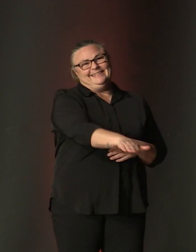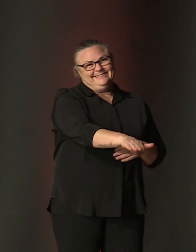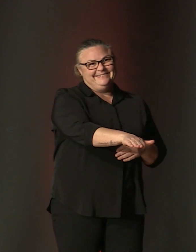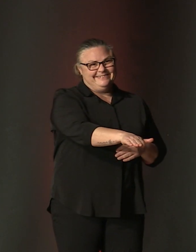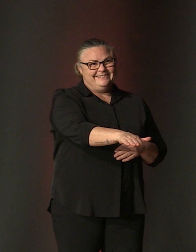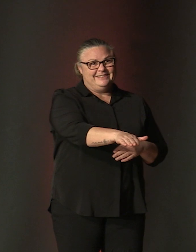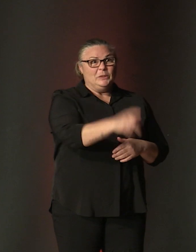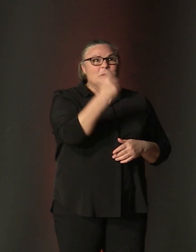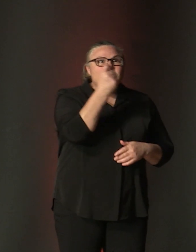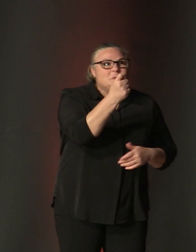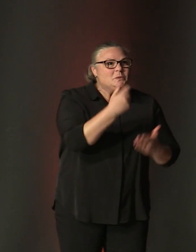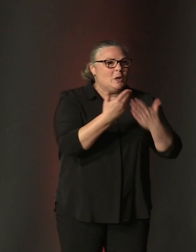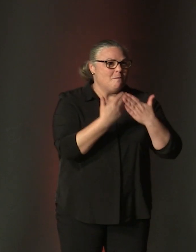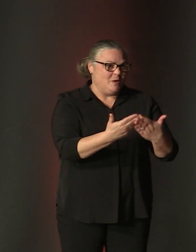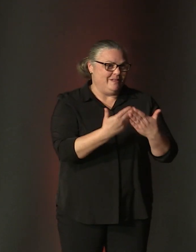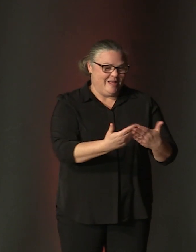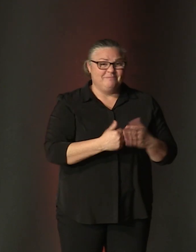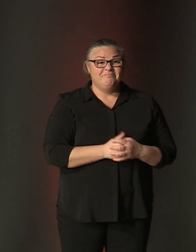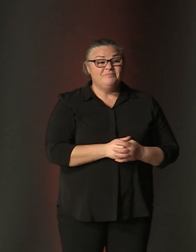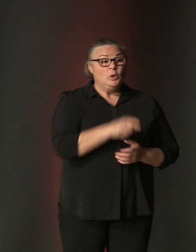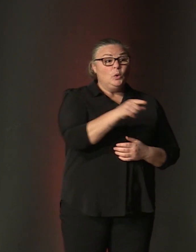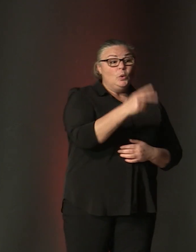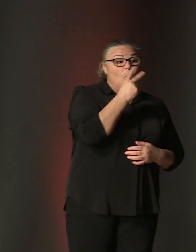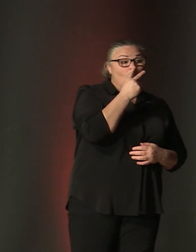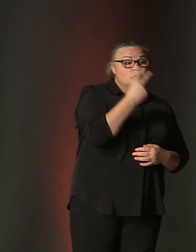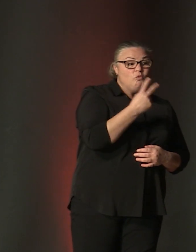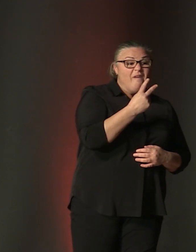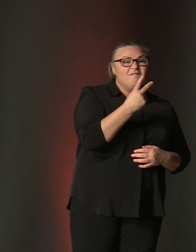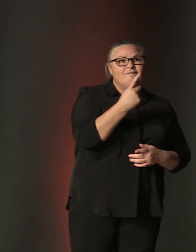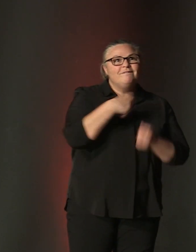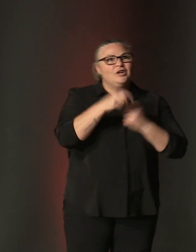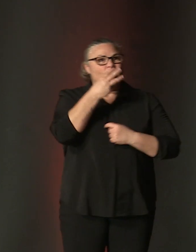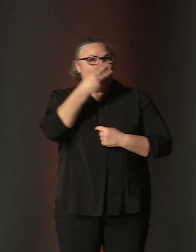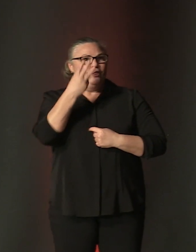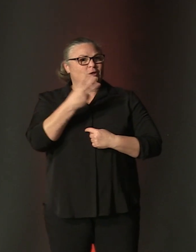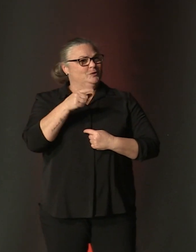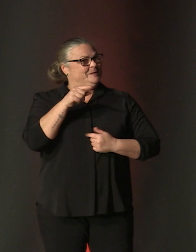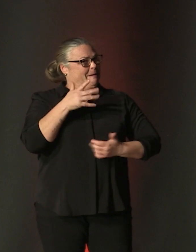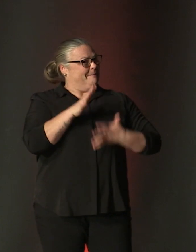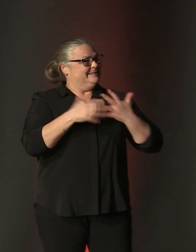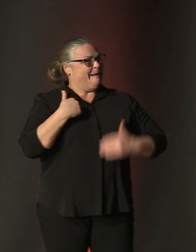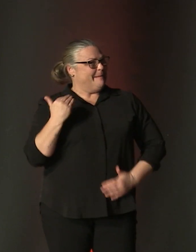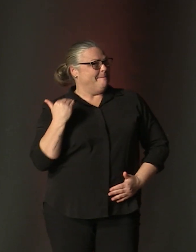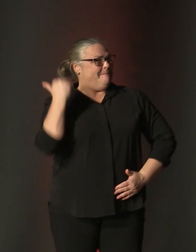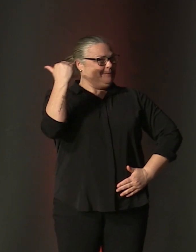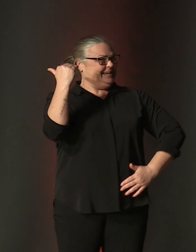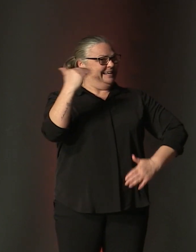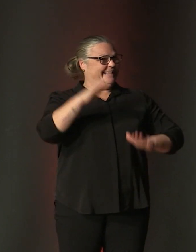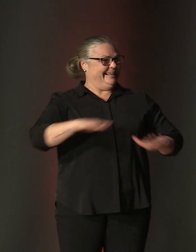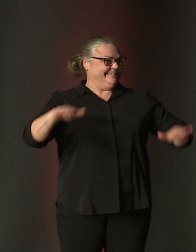birthday is coming up. You're turning 12 or 13, which makes you a big kid, and